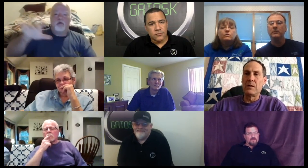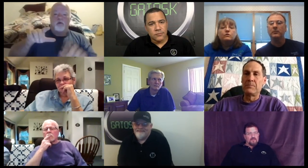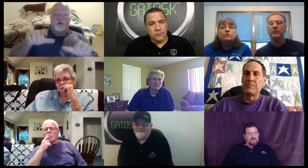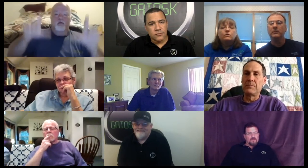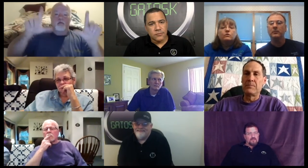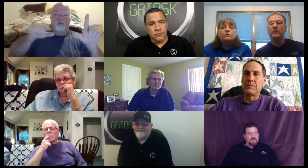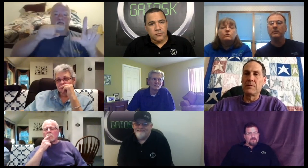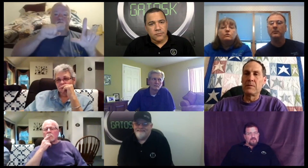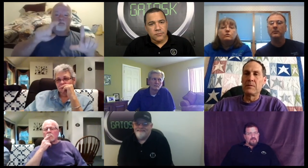gets pretty overwhelmed.